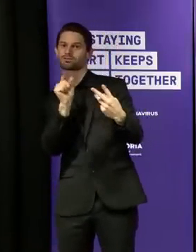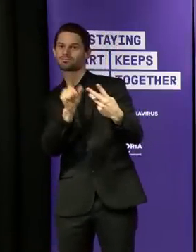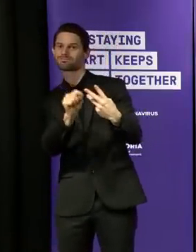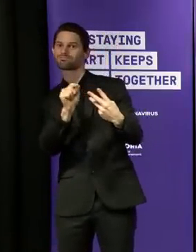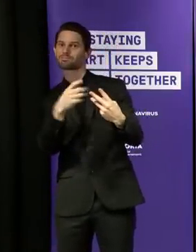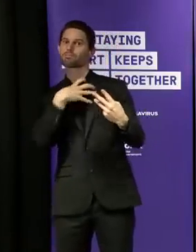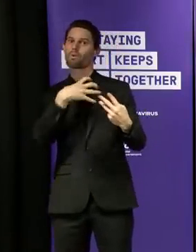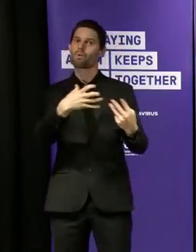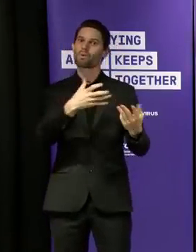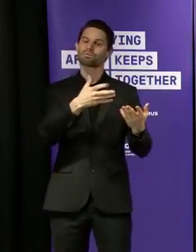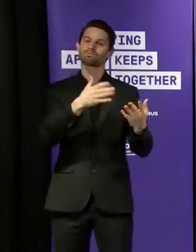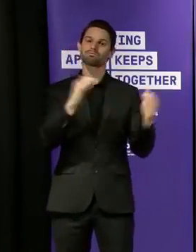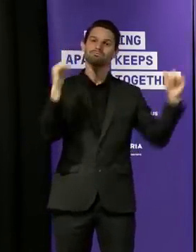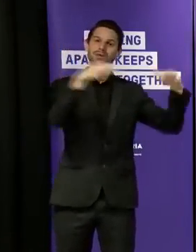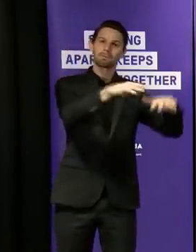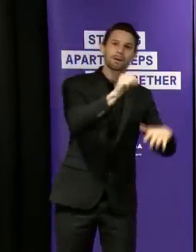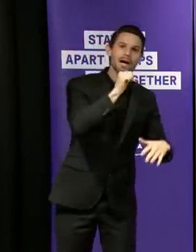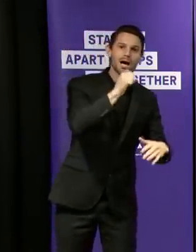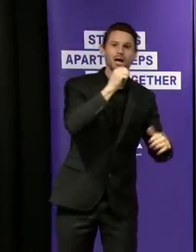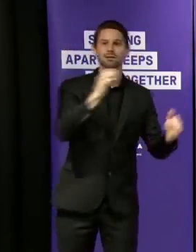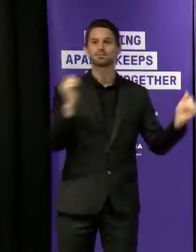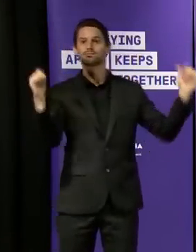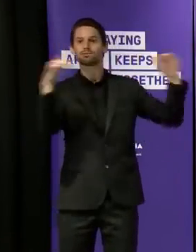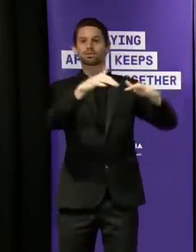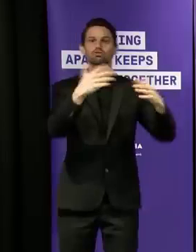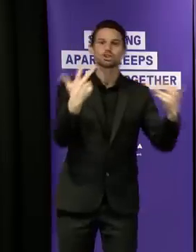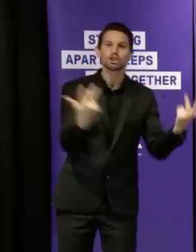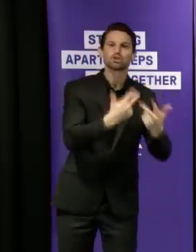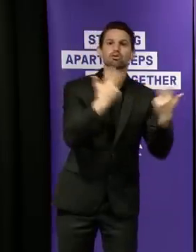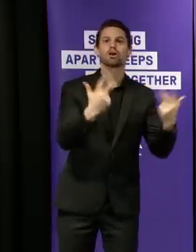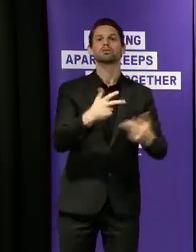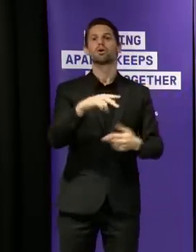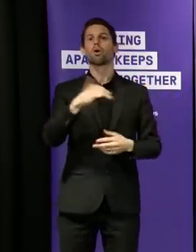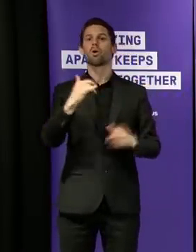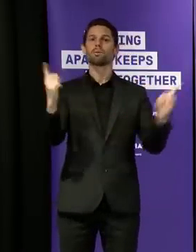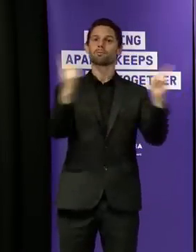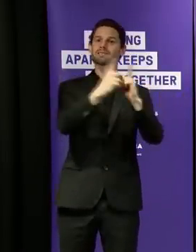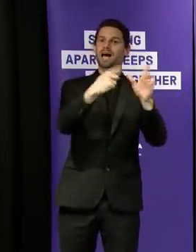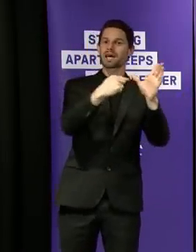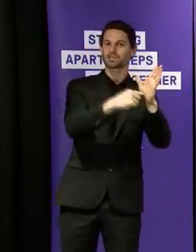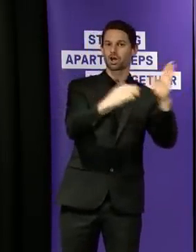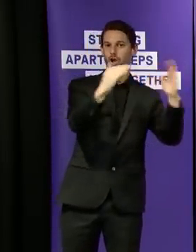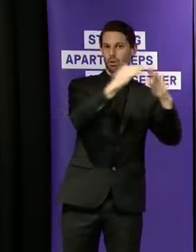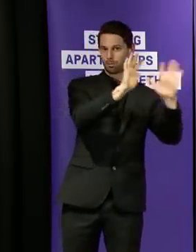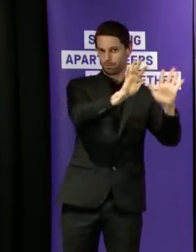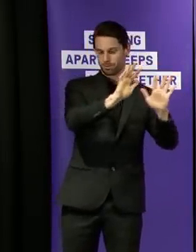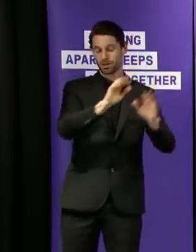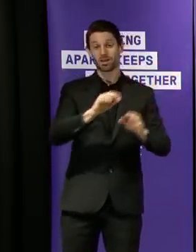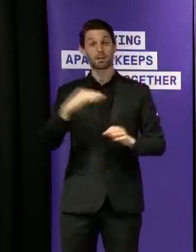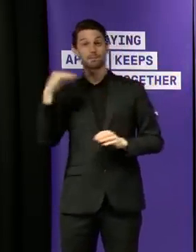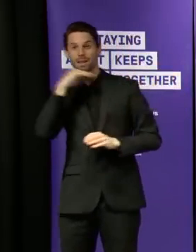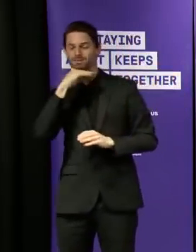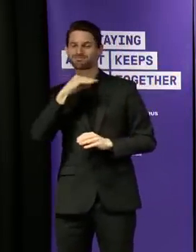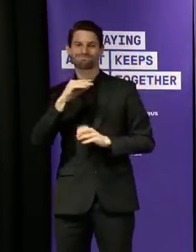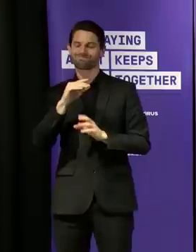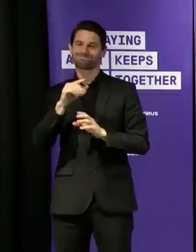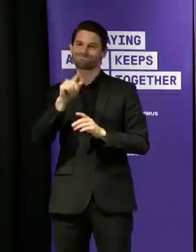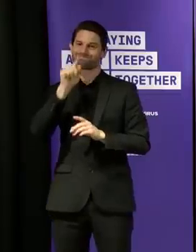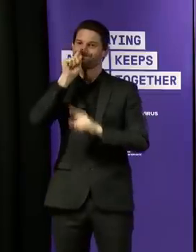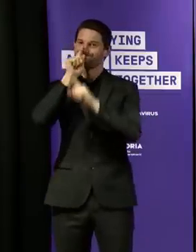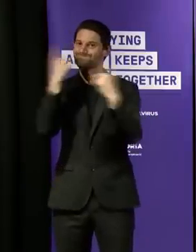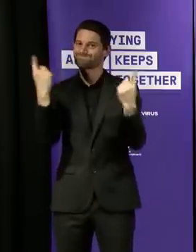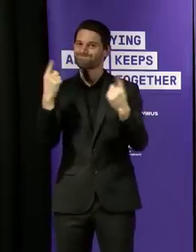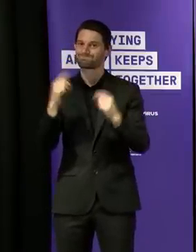Melbourne, I know it's not what footy fans want to hear, but you just can't have people over for the grand